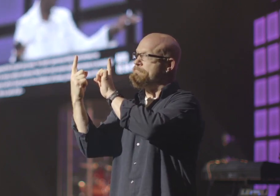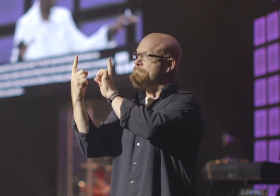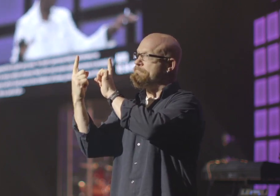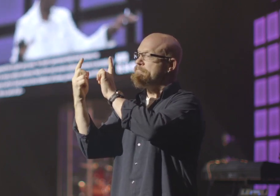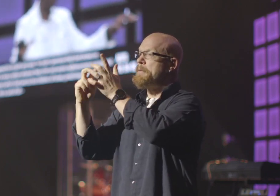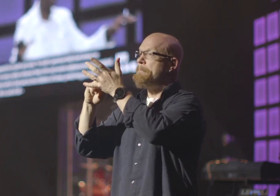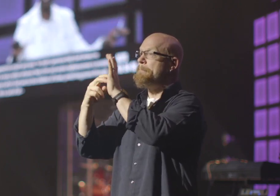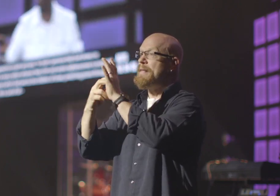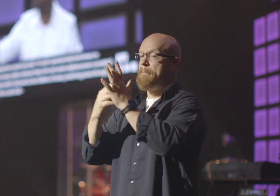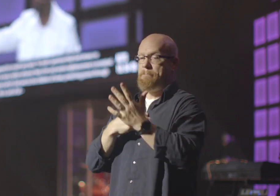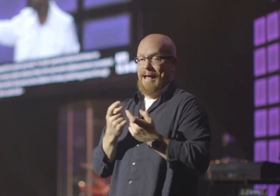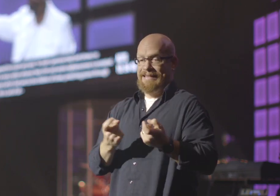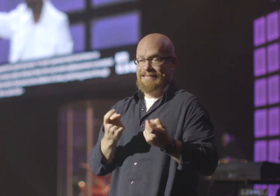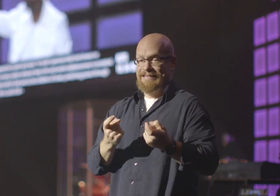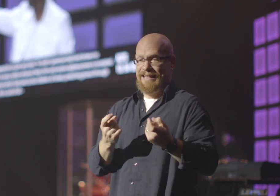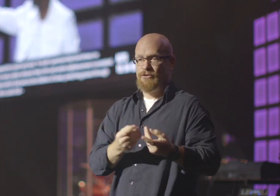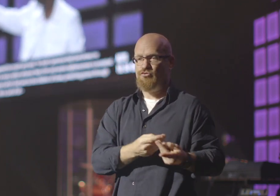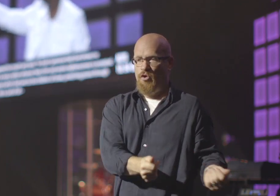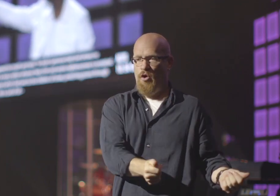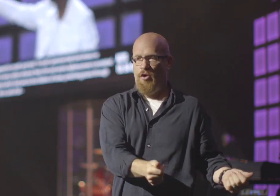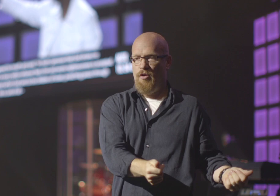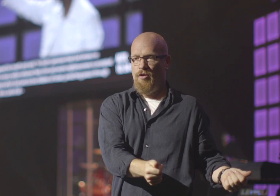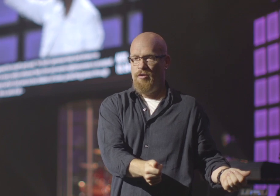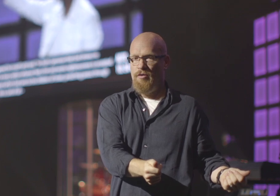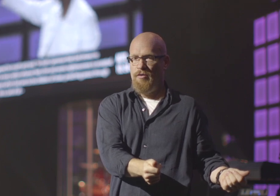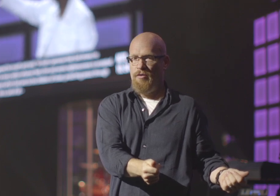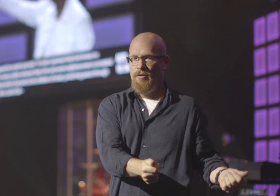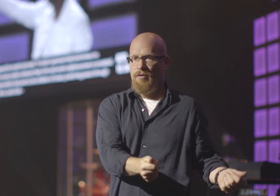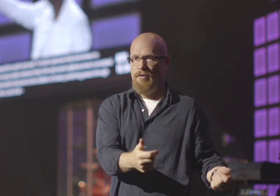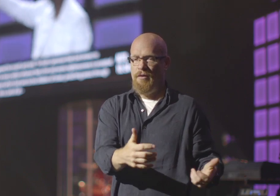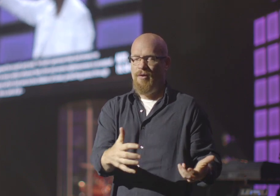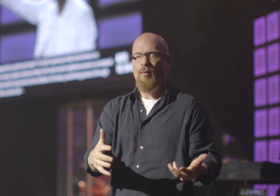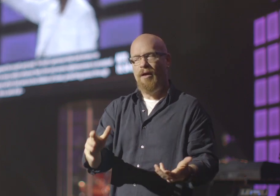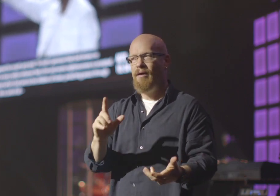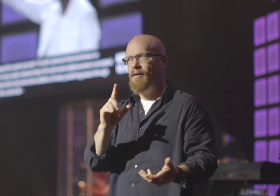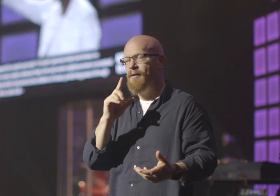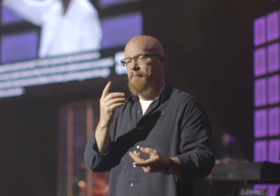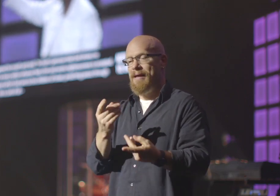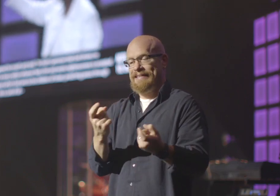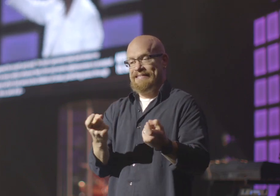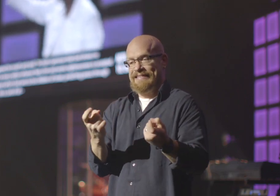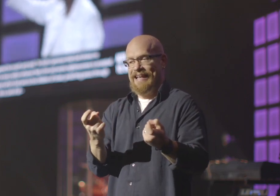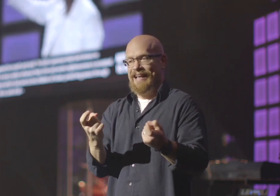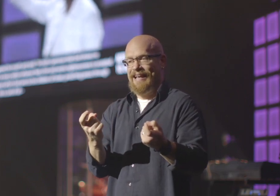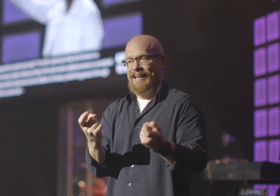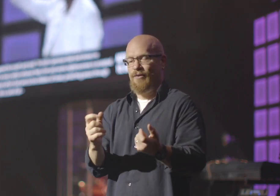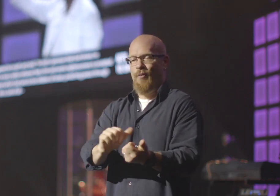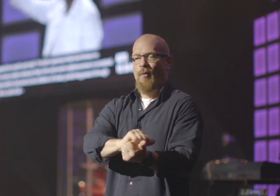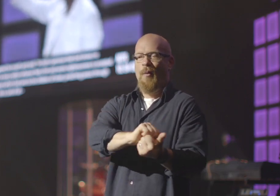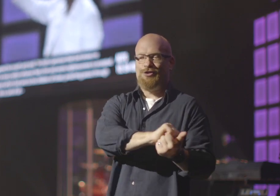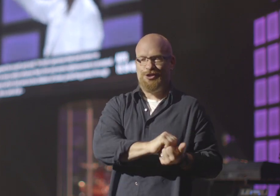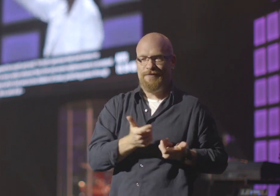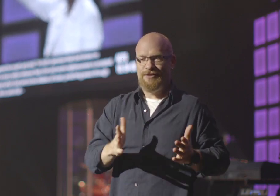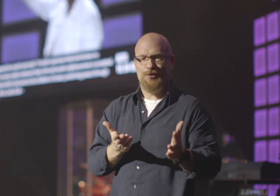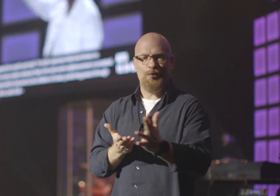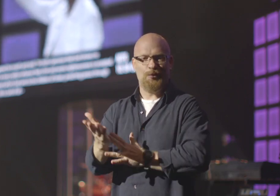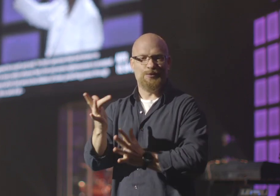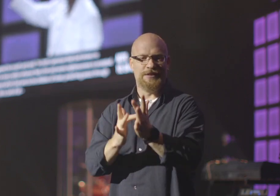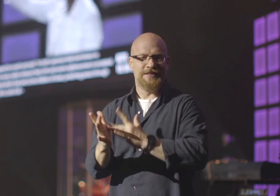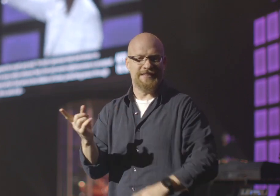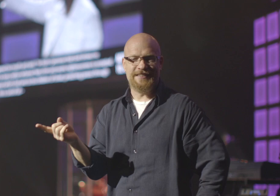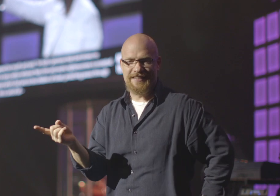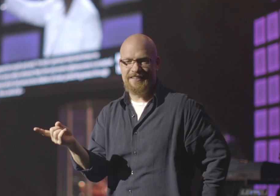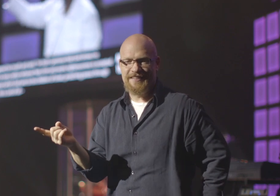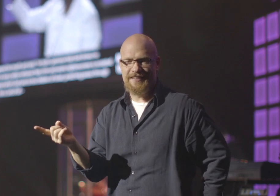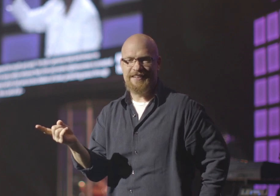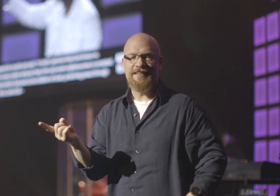never been. And so that's so he says here, but in every nation, he who fears God and works righteousness is accepted